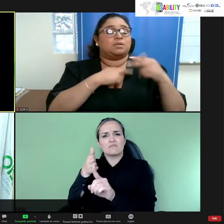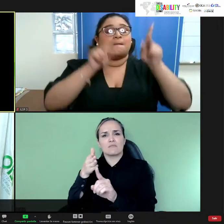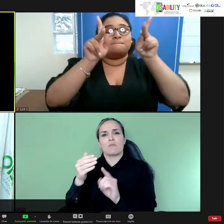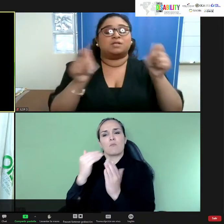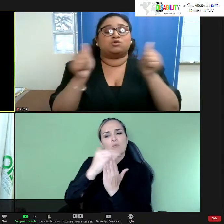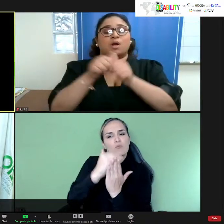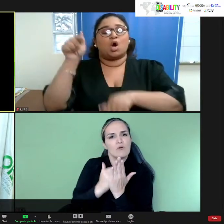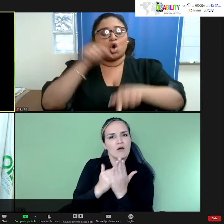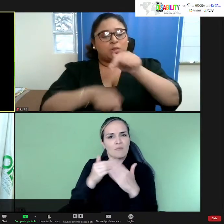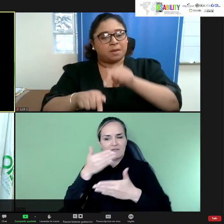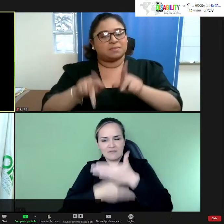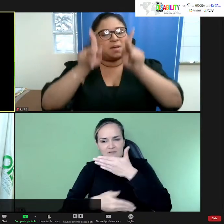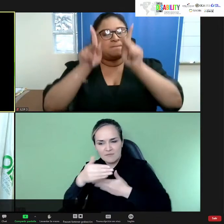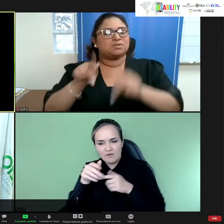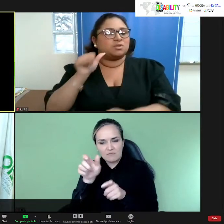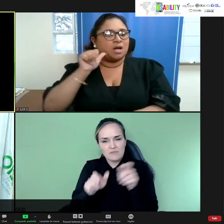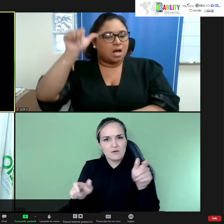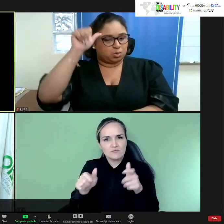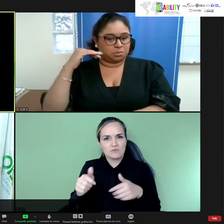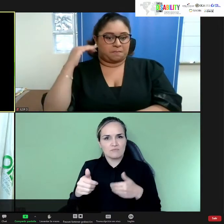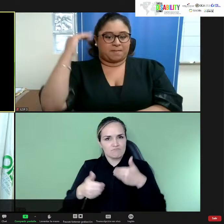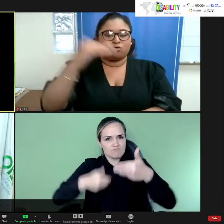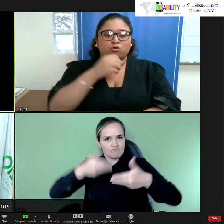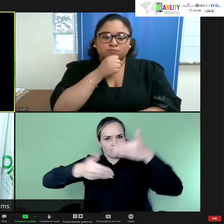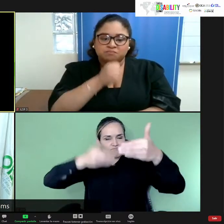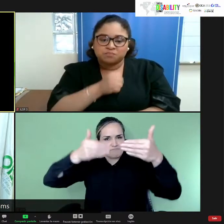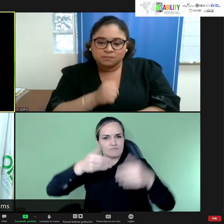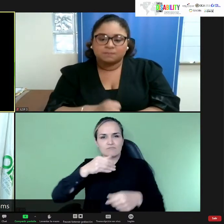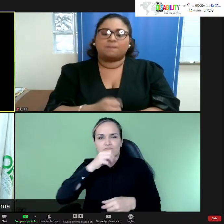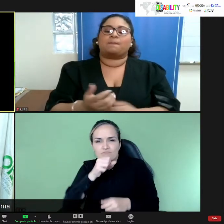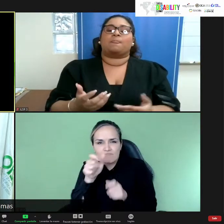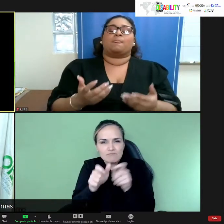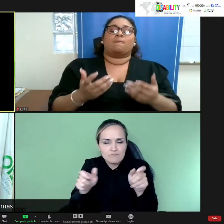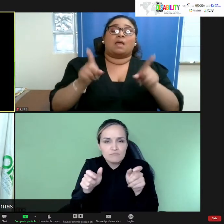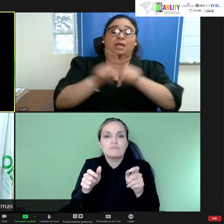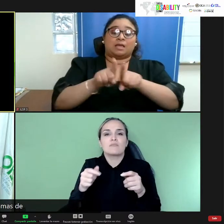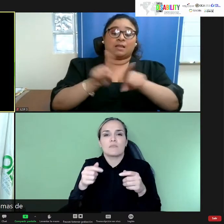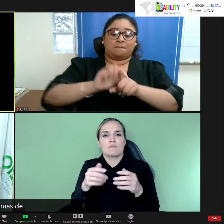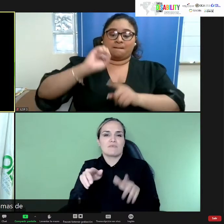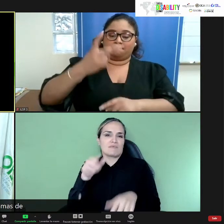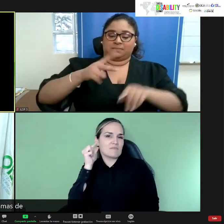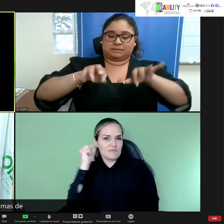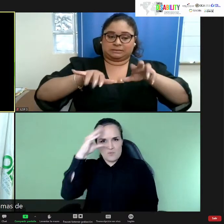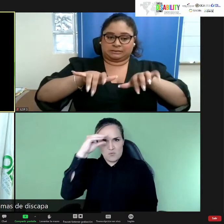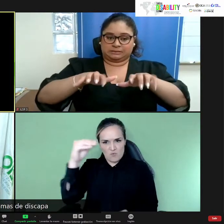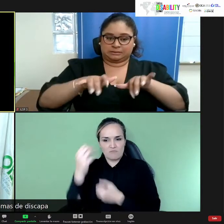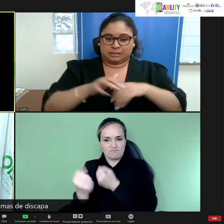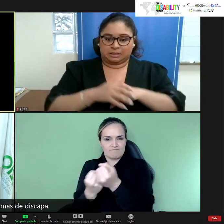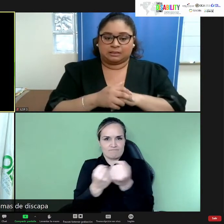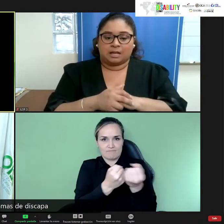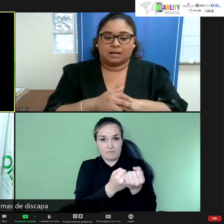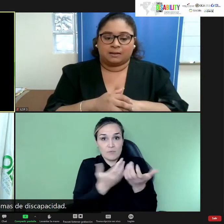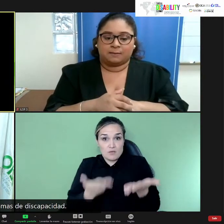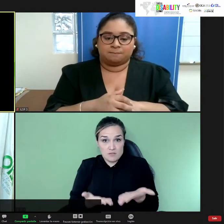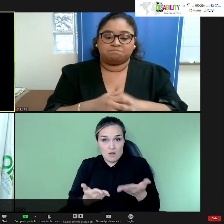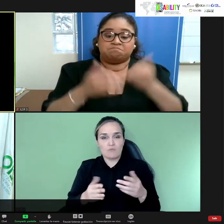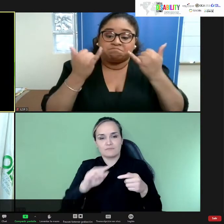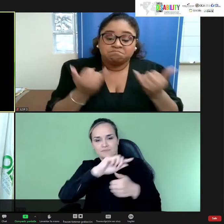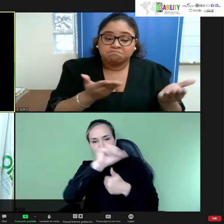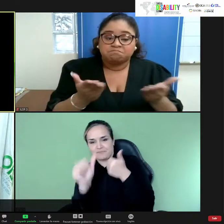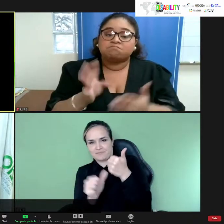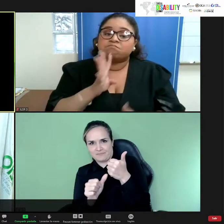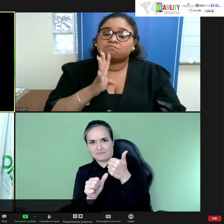disabilities elderly and gender and people and currently she is the vice secretary of the